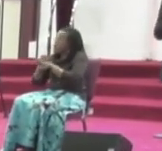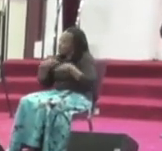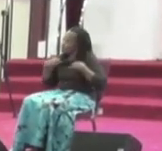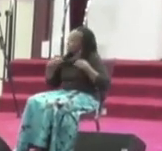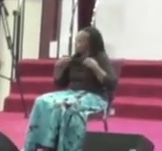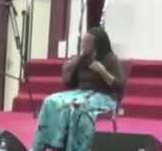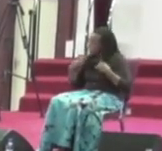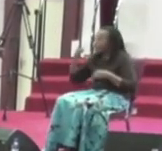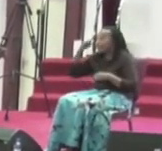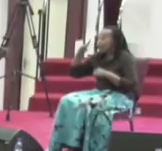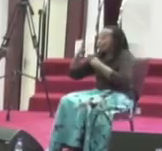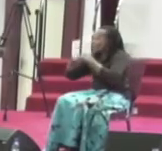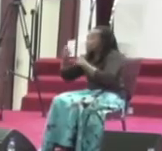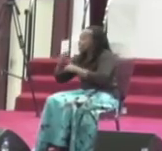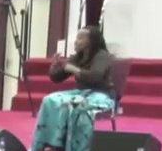60-year-old. Amen.